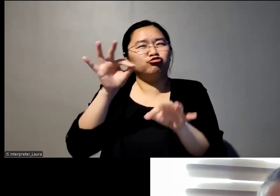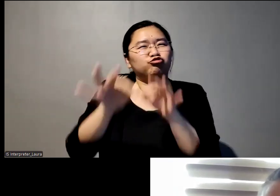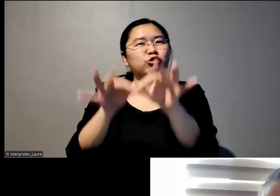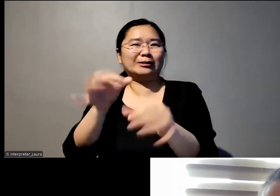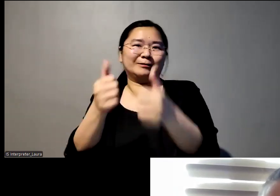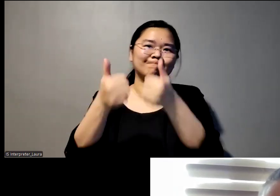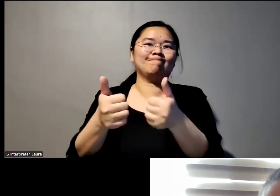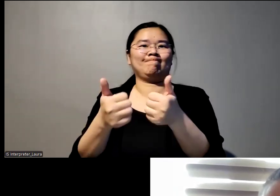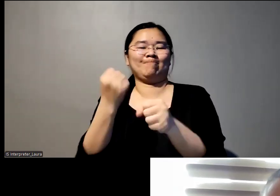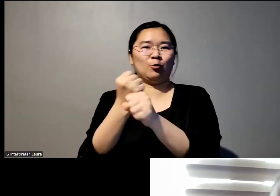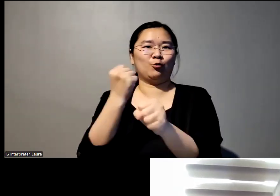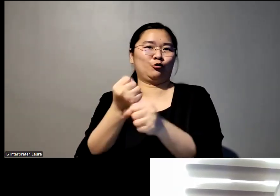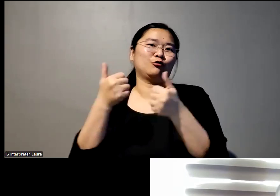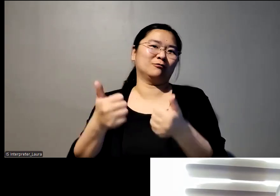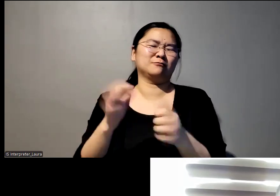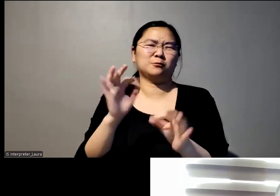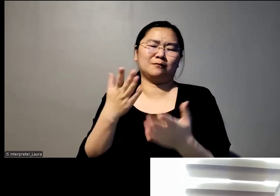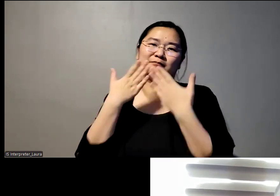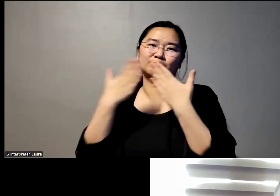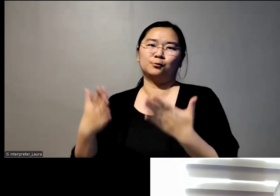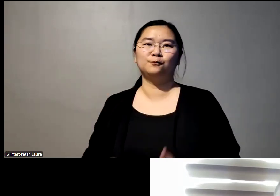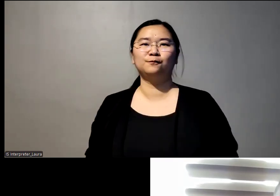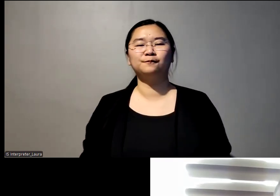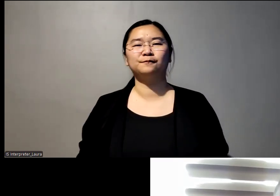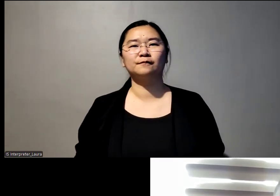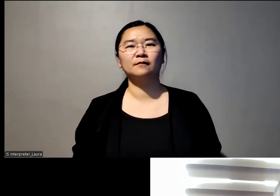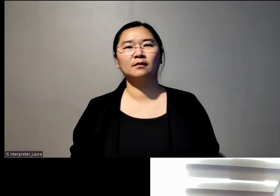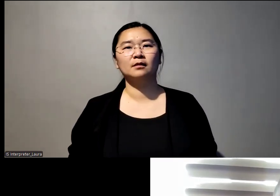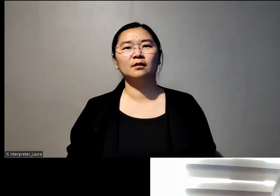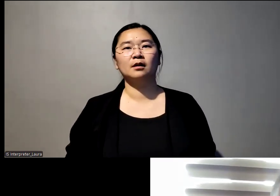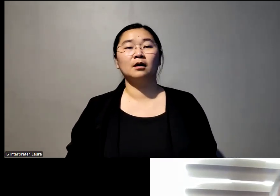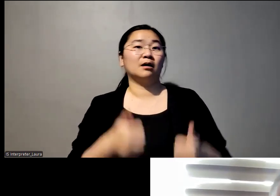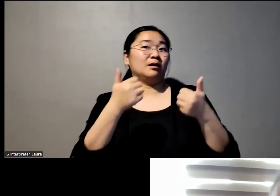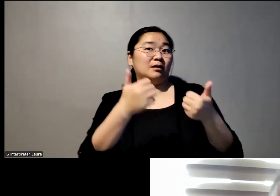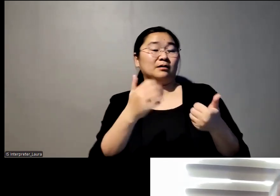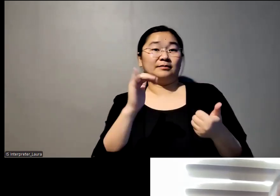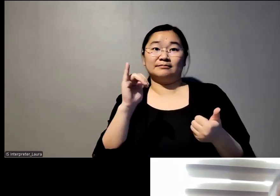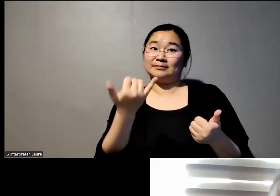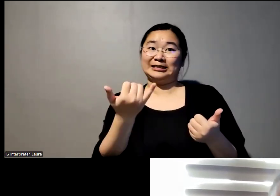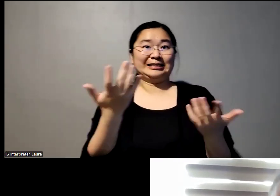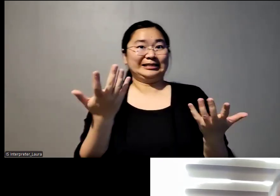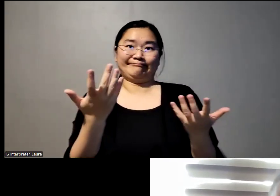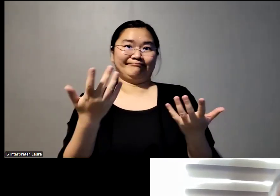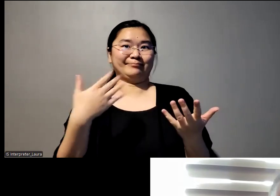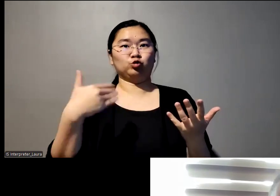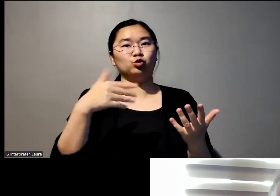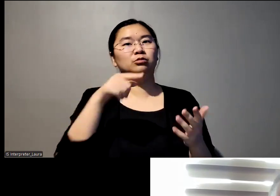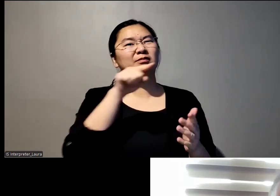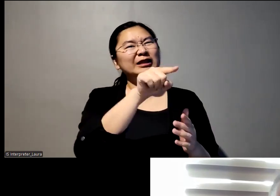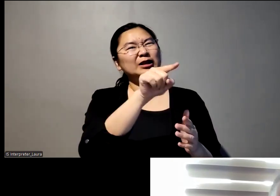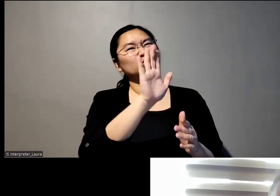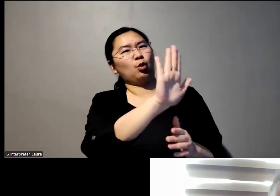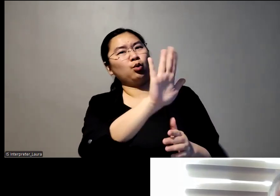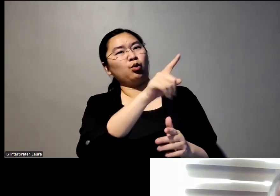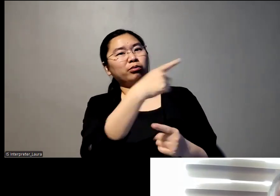on all of the things that you said. I'm now going to turn to Samuel. Please don't leave, because we do have closing remarks from the